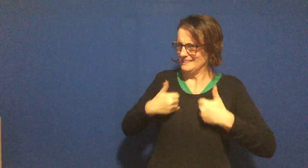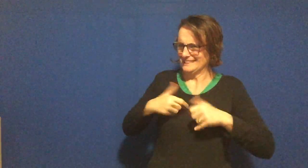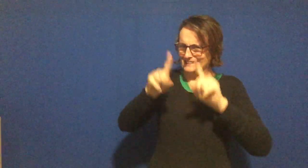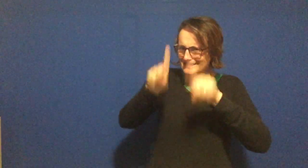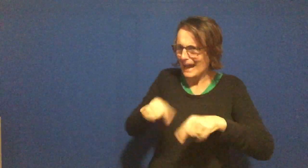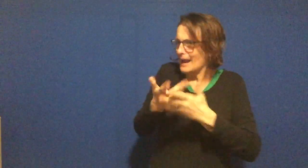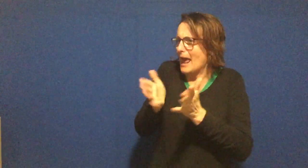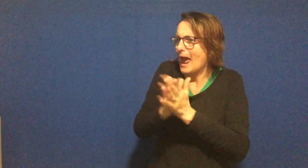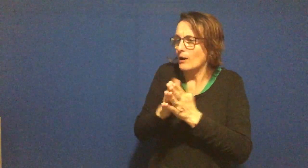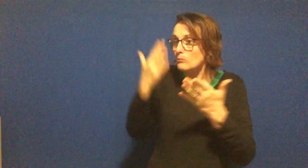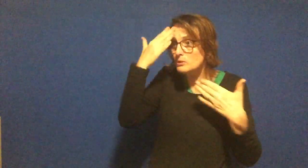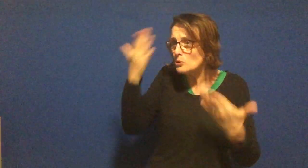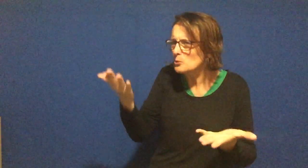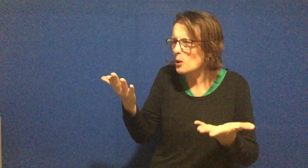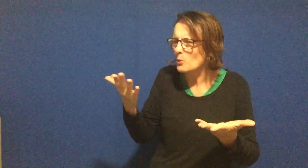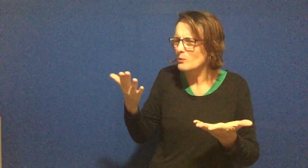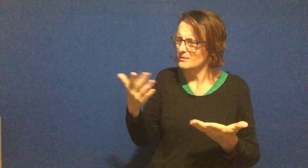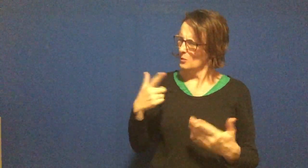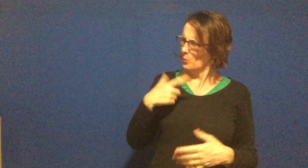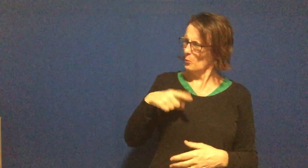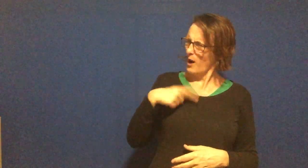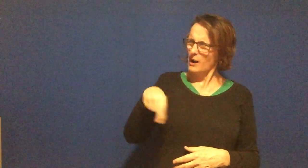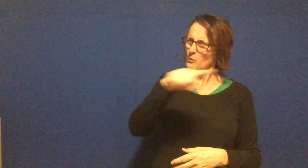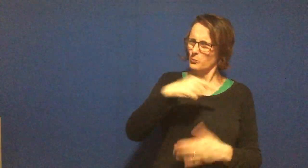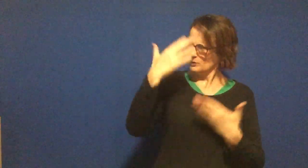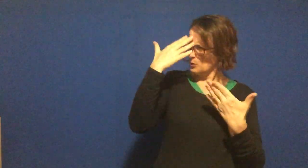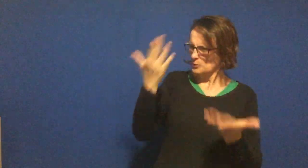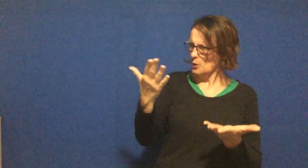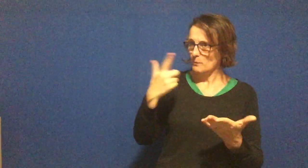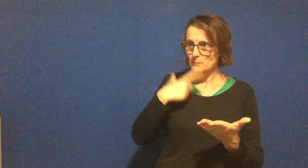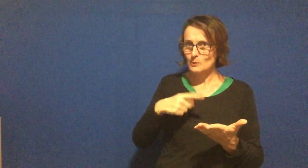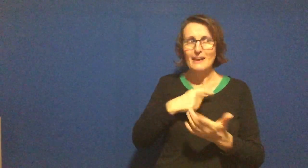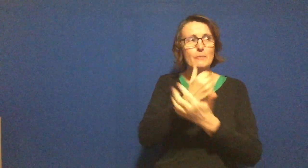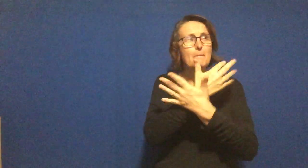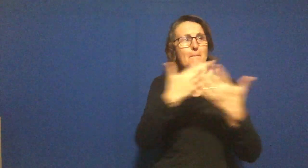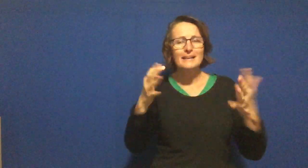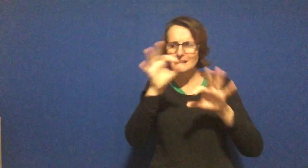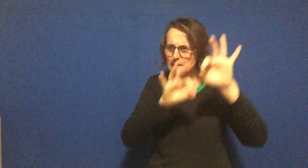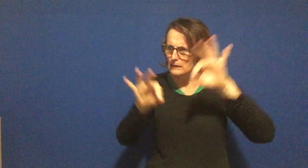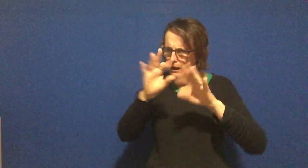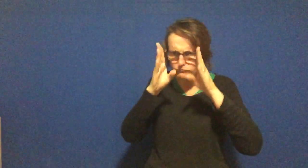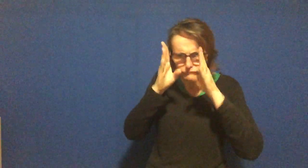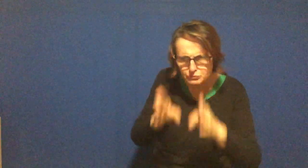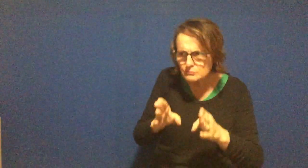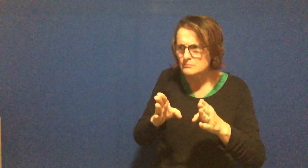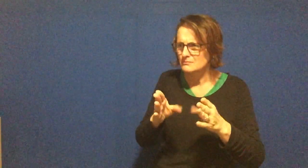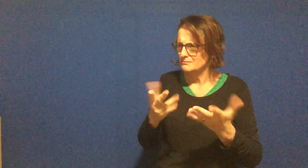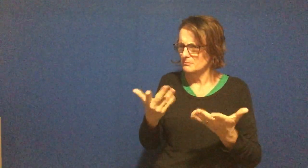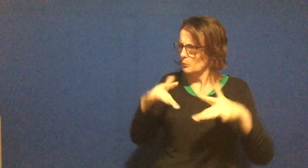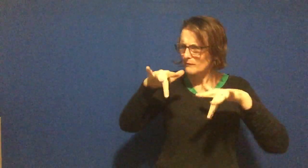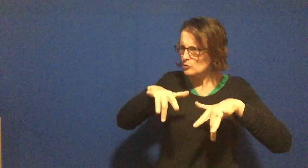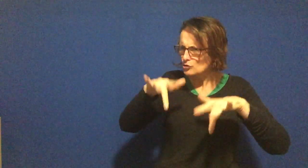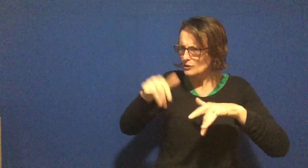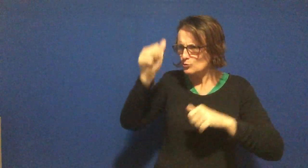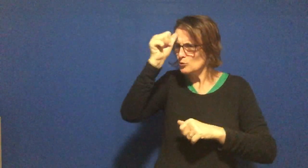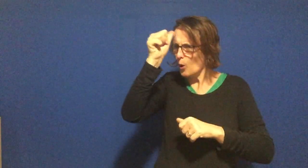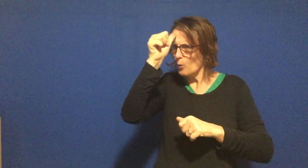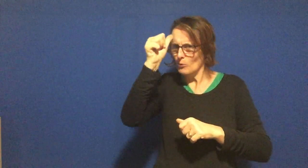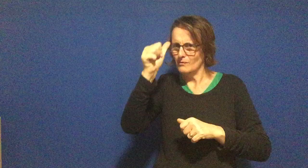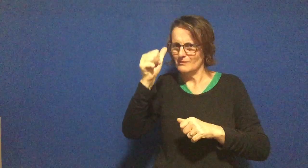So why don't we know this? We have so much research resources going into it, and we actually still really don't even know where it came